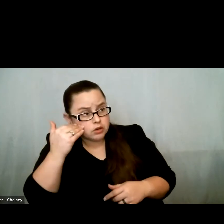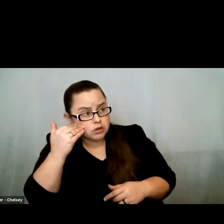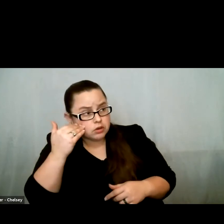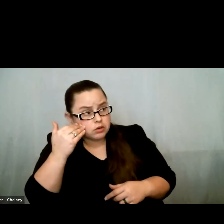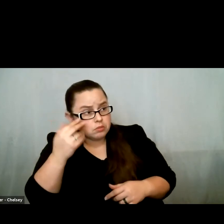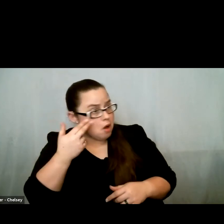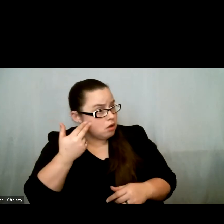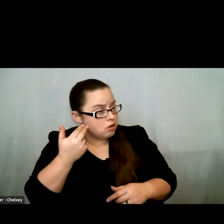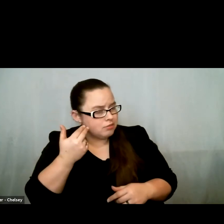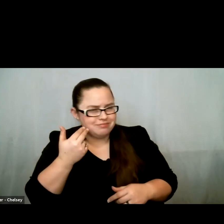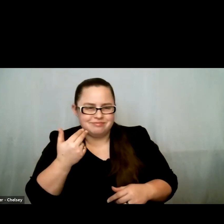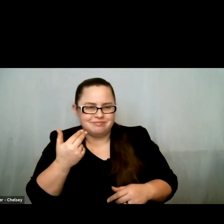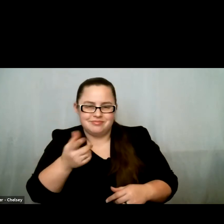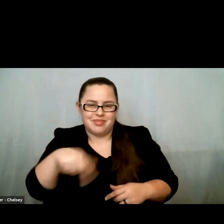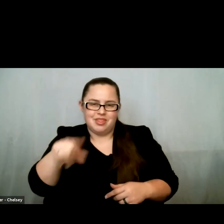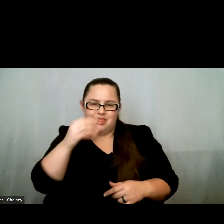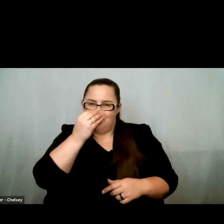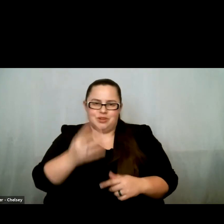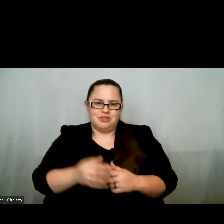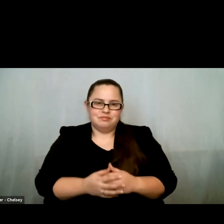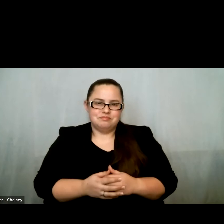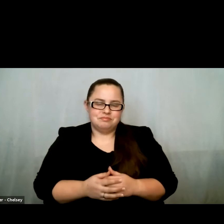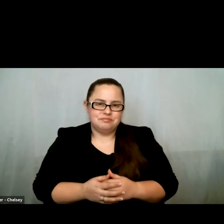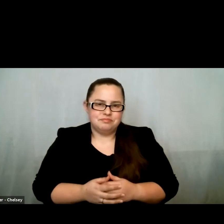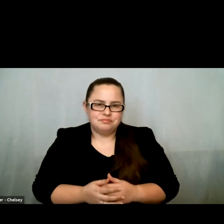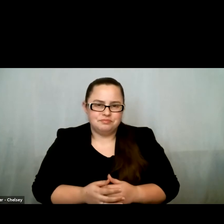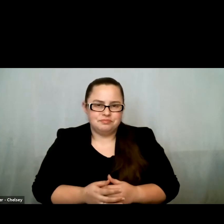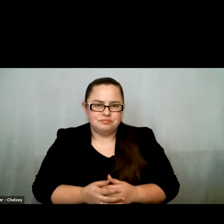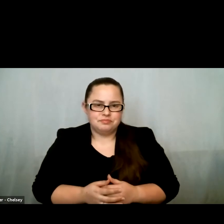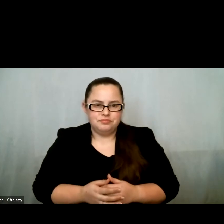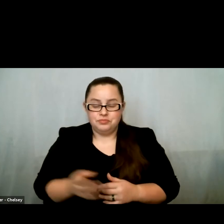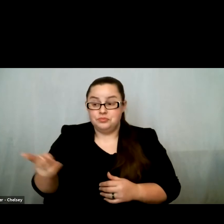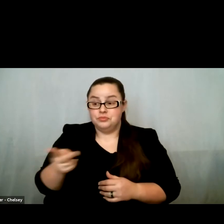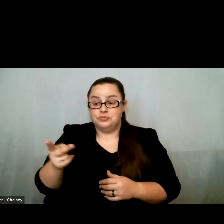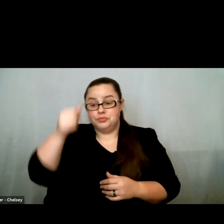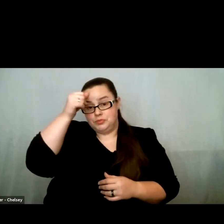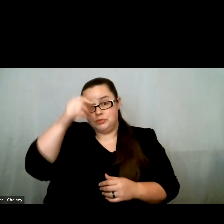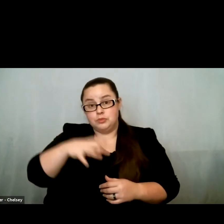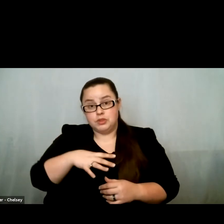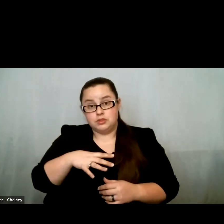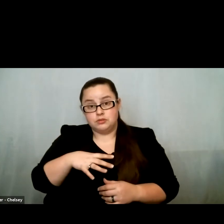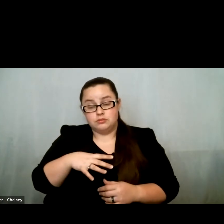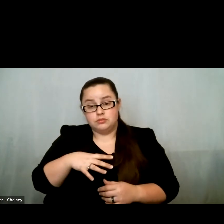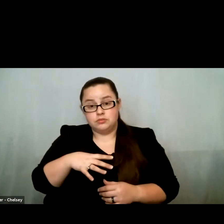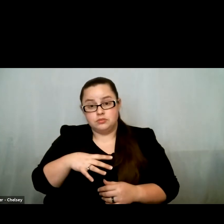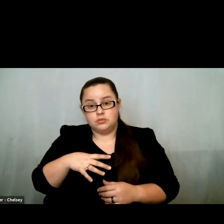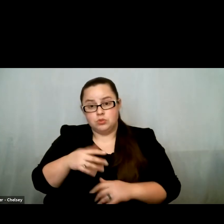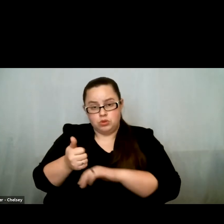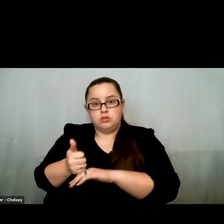No, I don't think it made any difference at all. Okay, the two men were